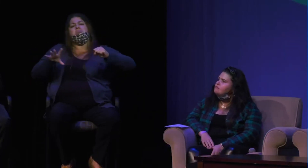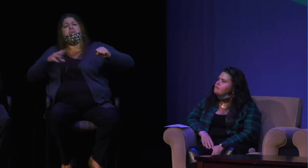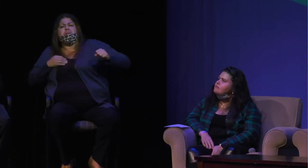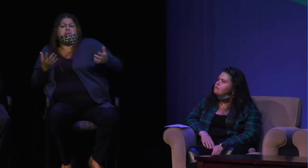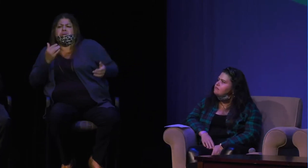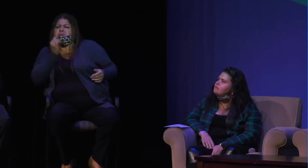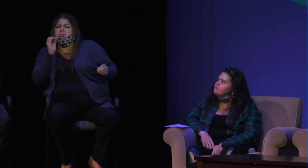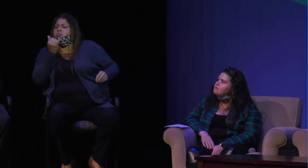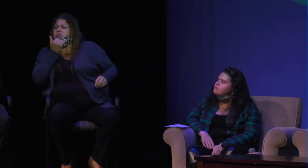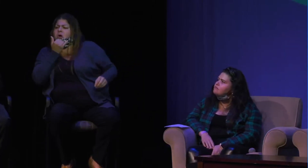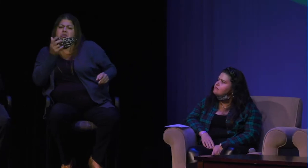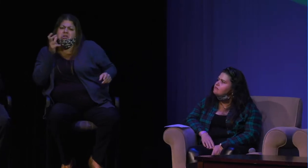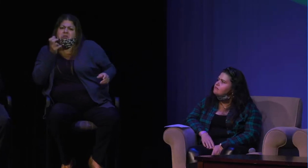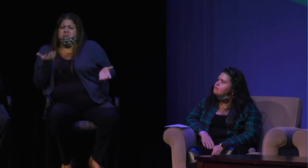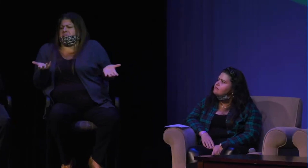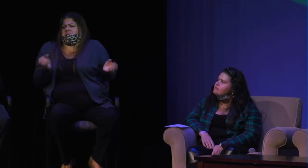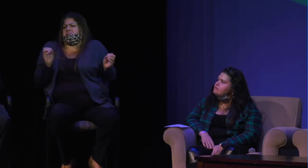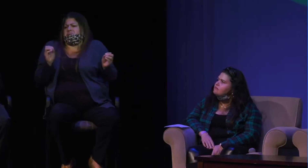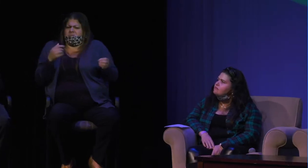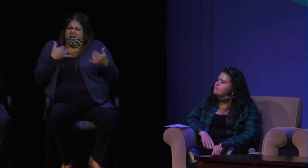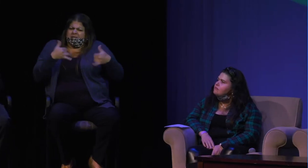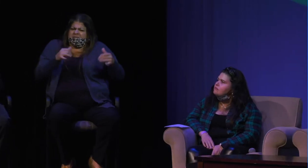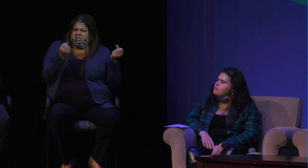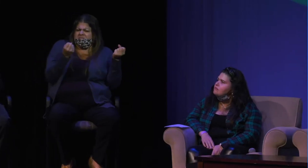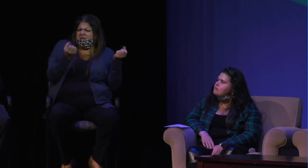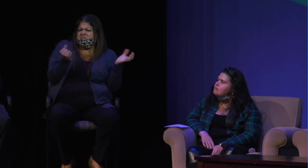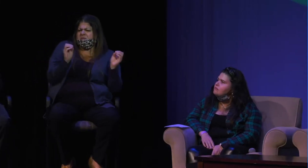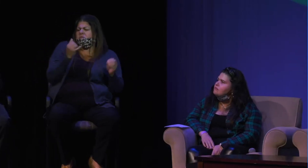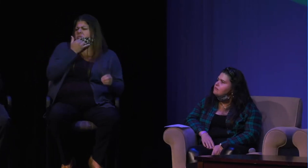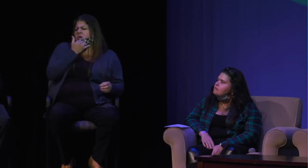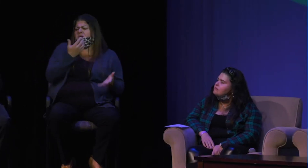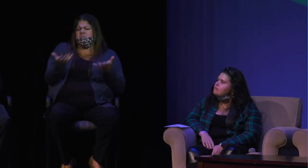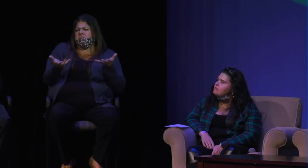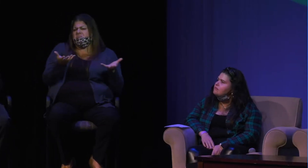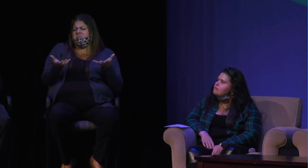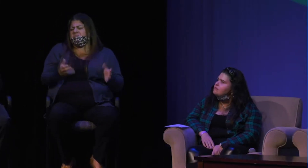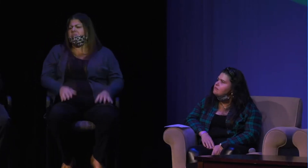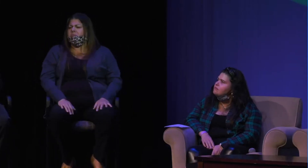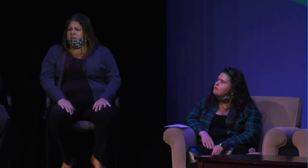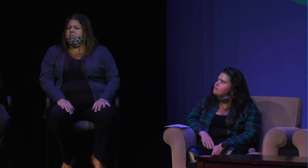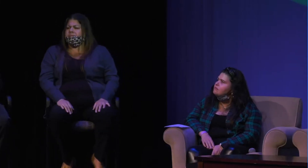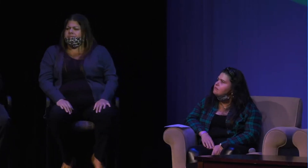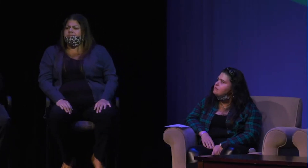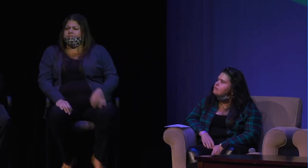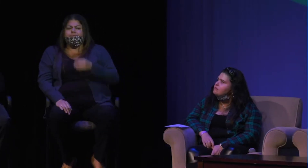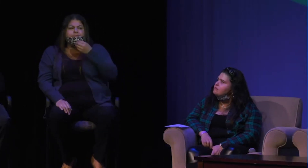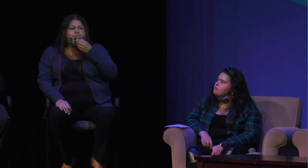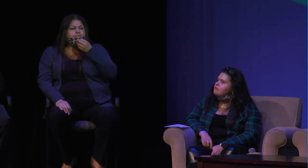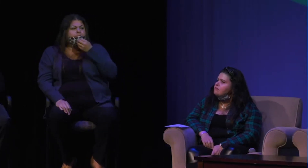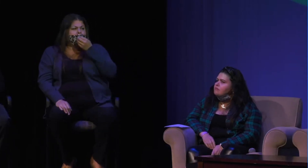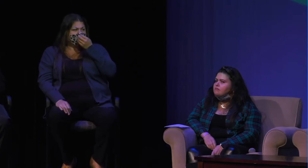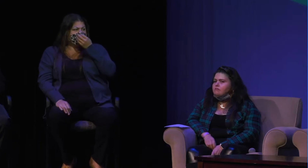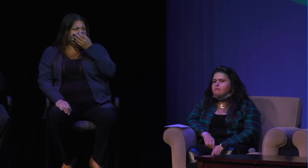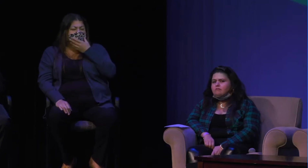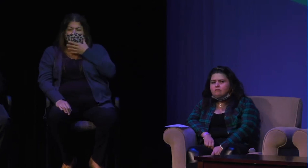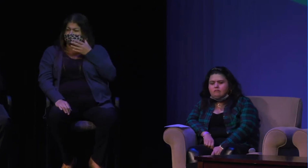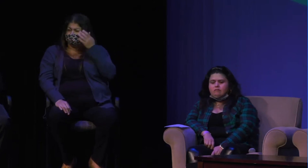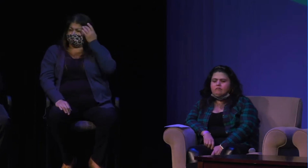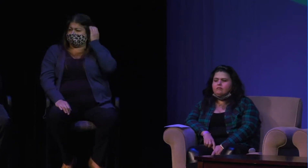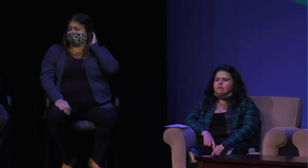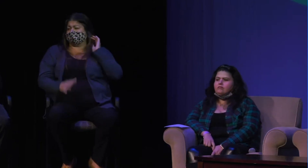come in. Whether you don't want an implant or you do, some people